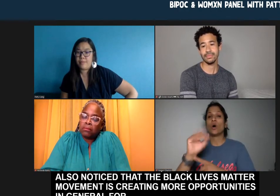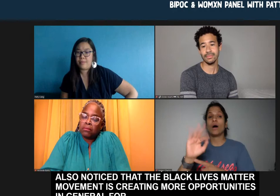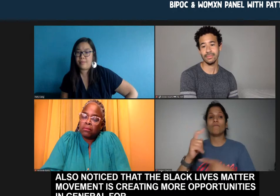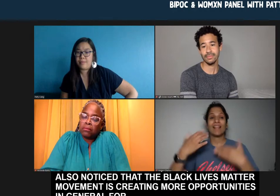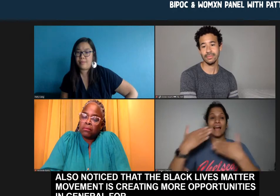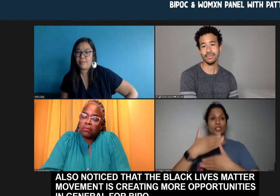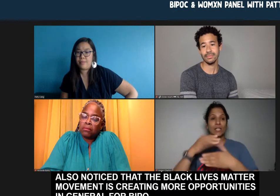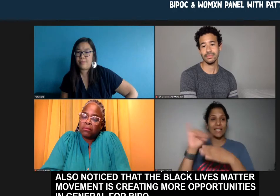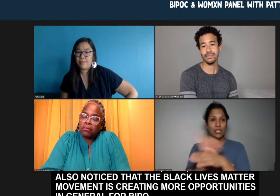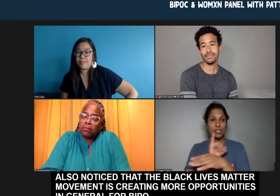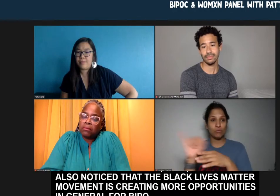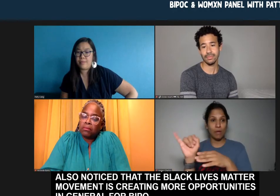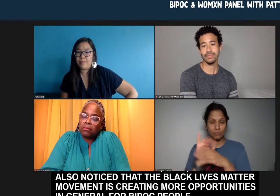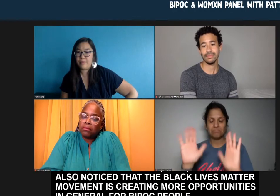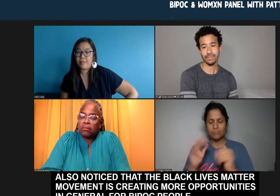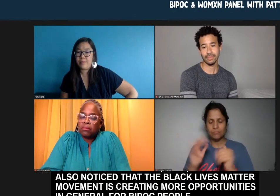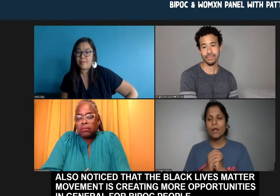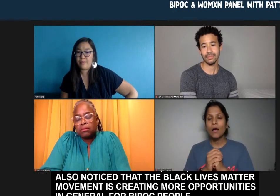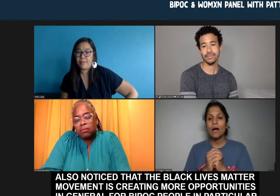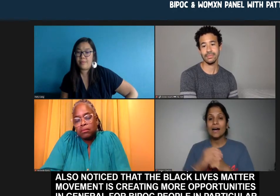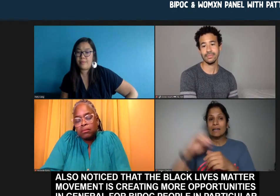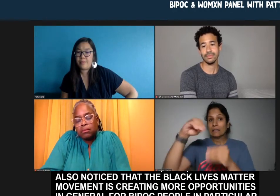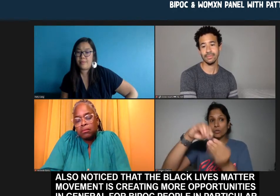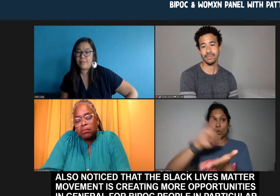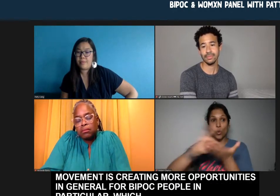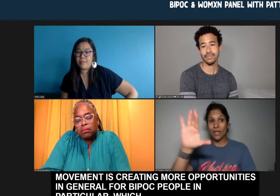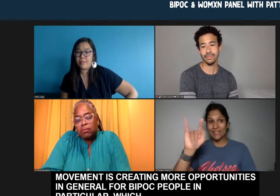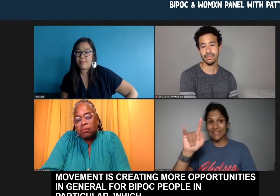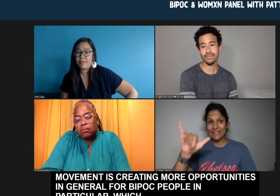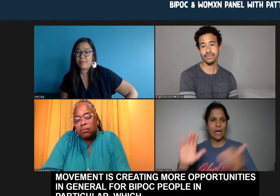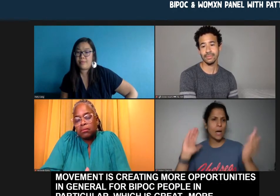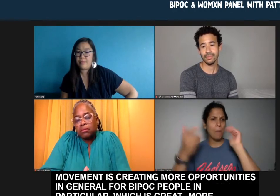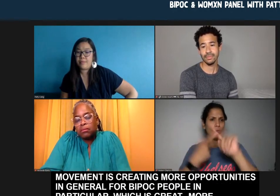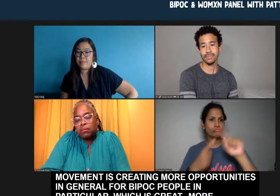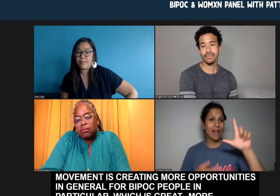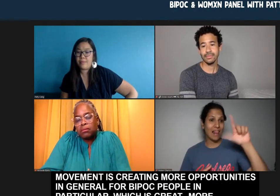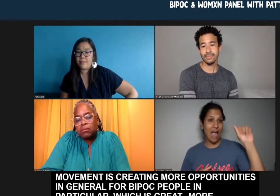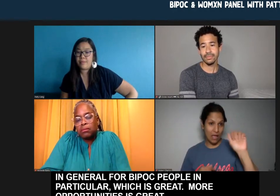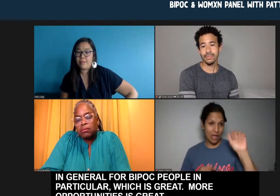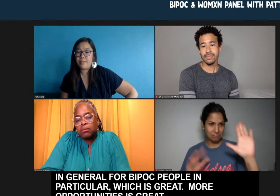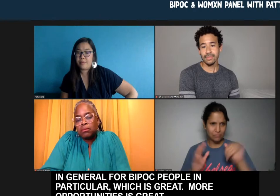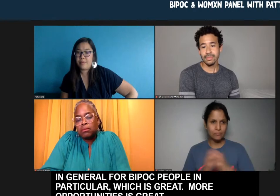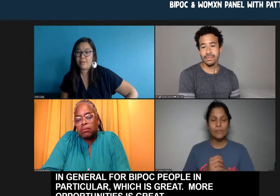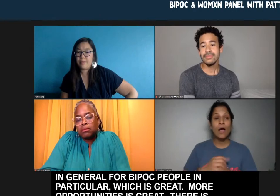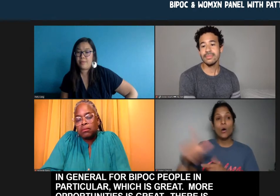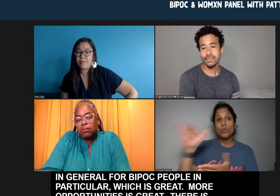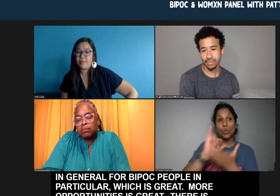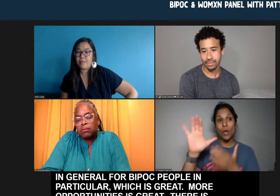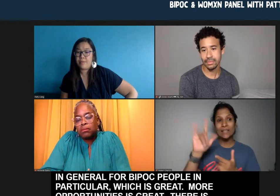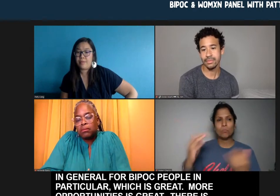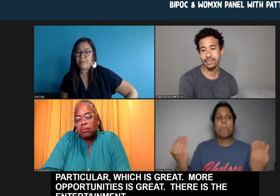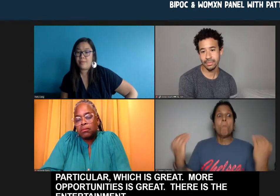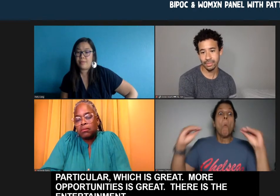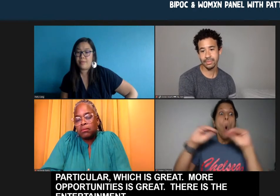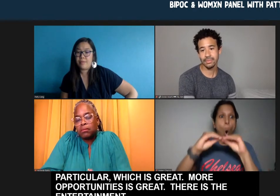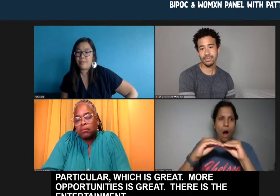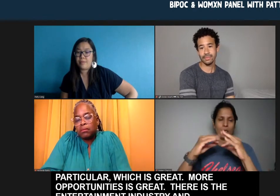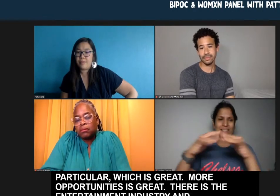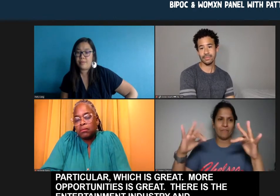great. I mean, more opportunities is great. But then there's also like the entertainment industry in New York City in comparison to Los Angeles, for example. In New York City,